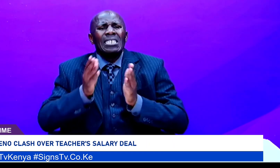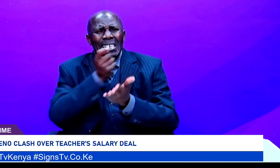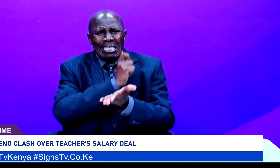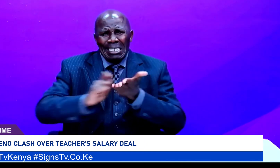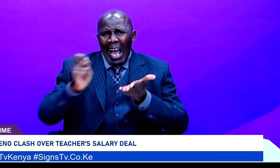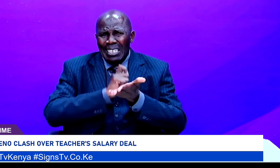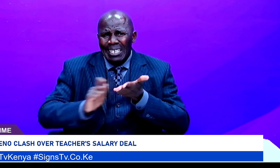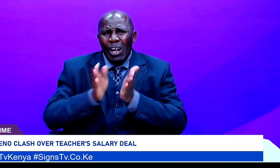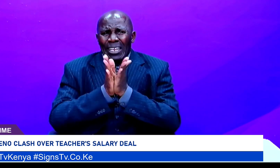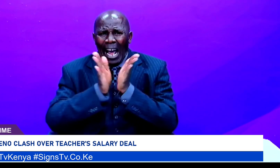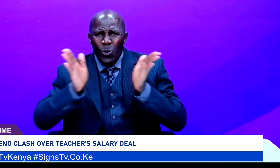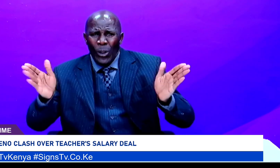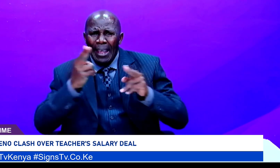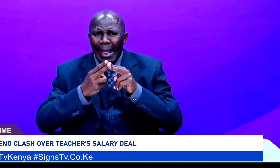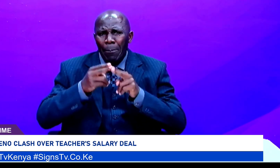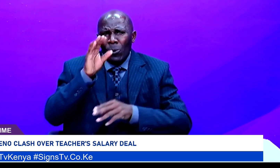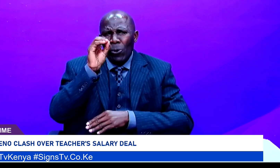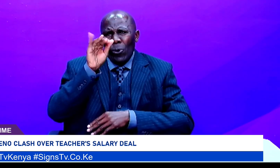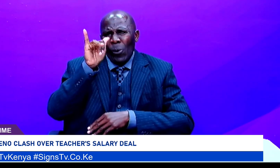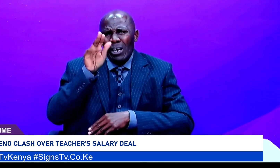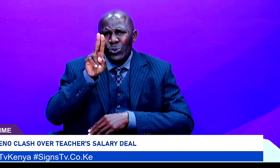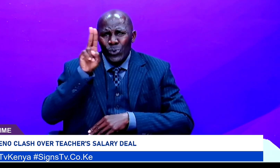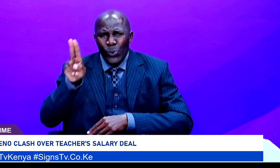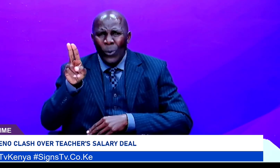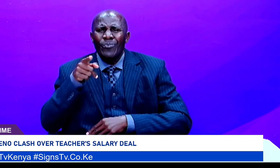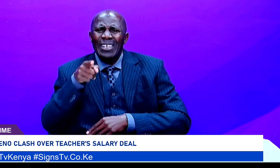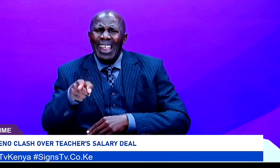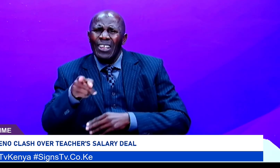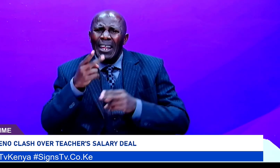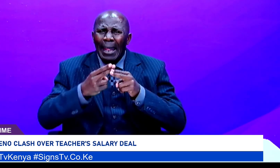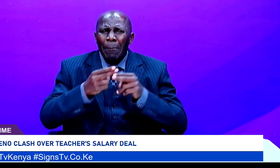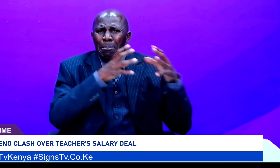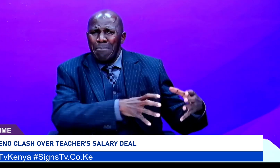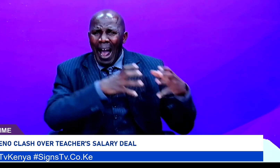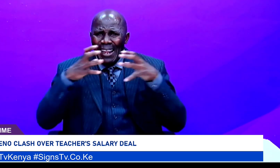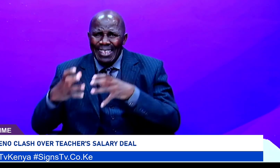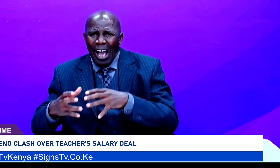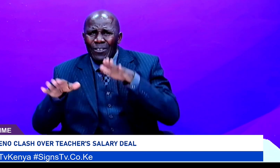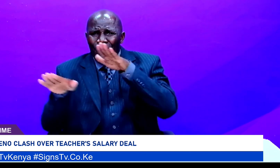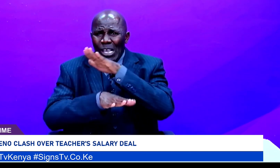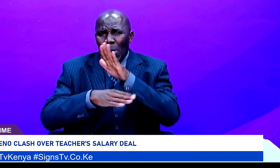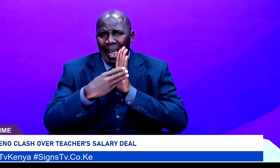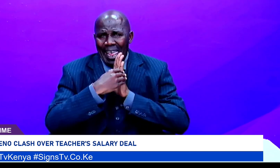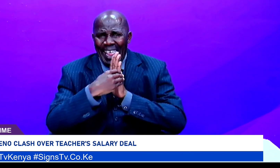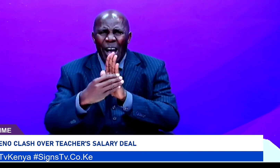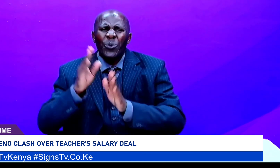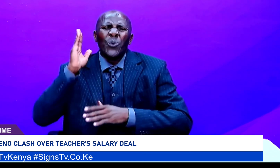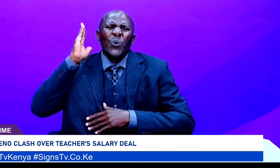not Secretary General Collins Ayu, and Safina Party Deputy Leader Willis Otieno regarding